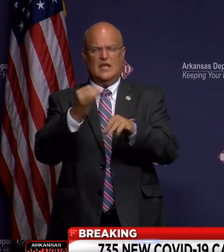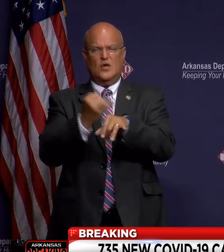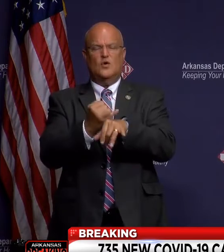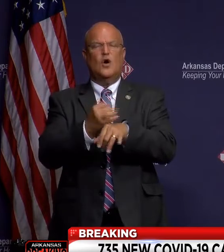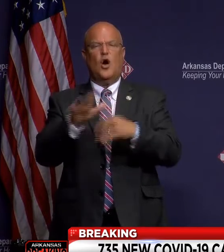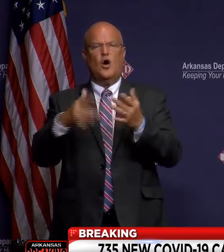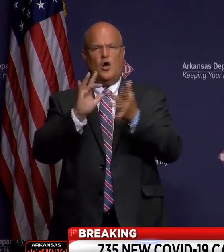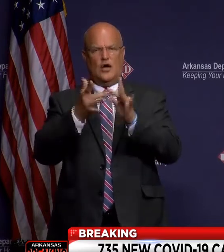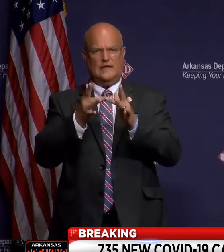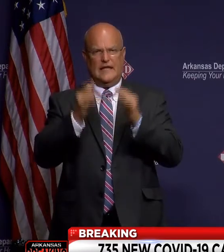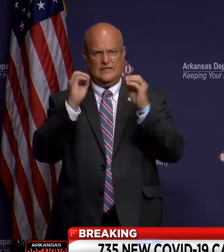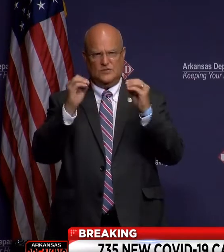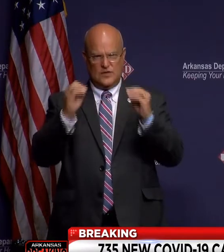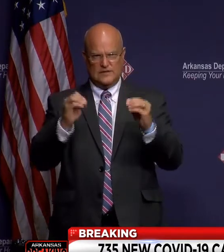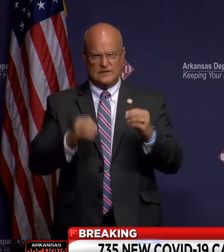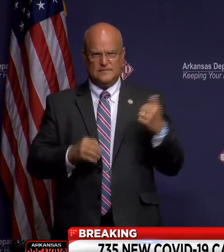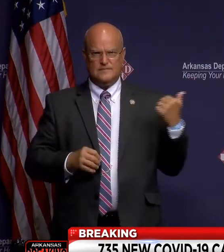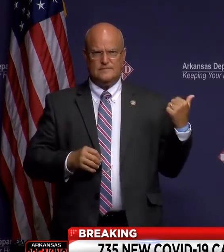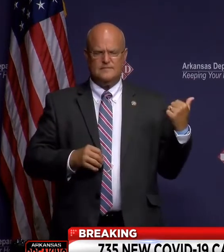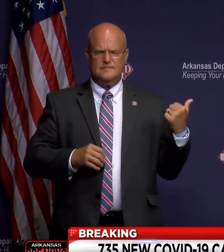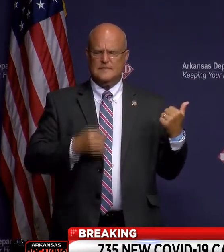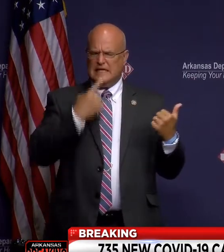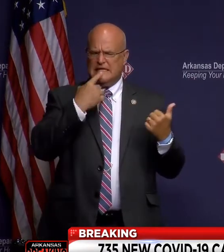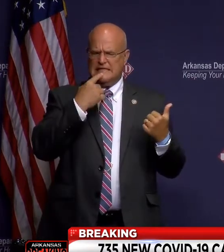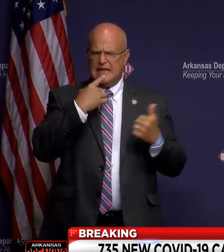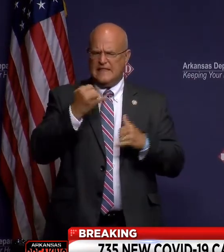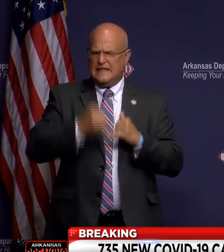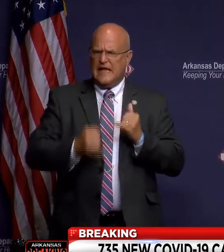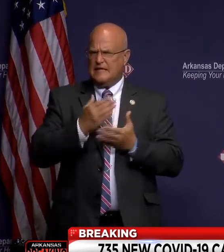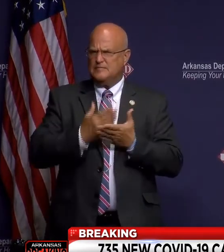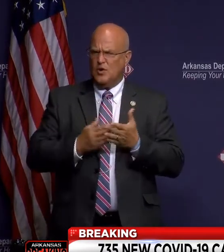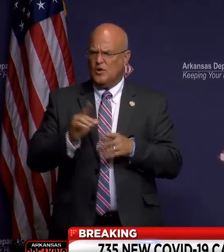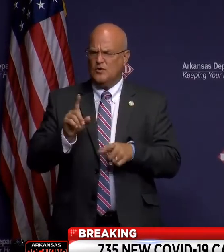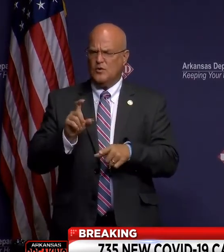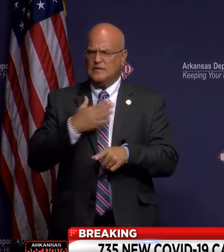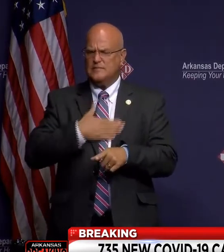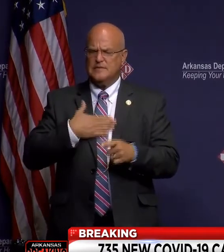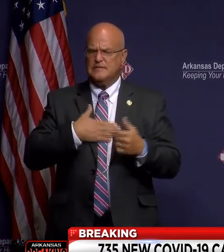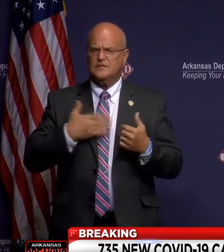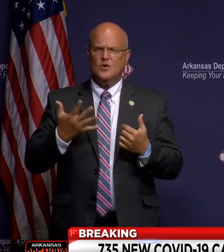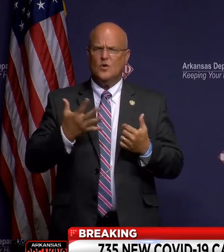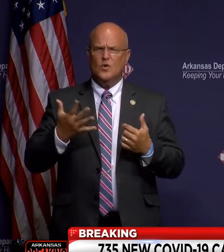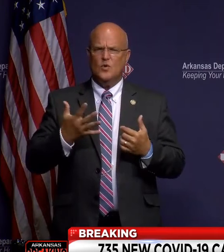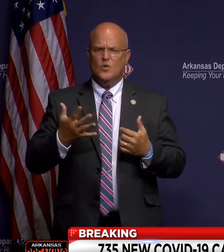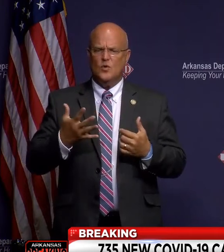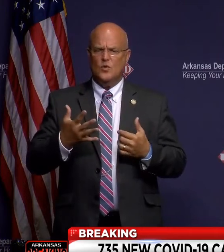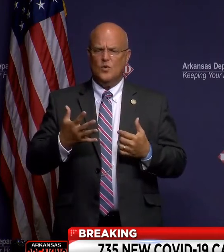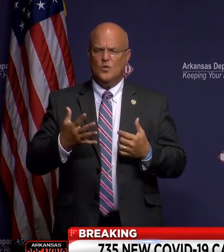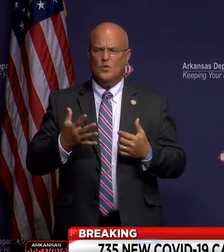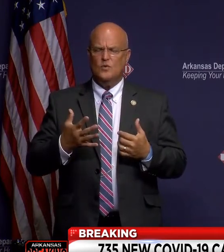instruction? I'm sorry. Would you repeat the last part of your question? What's the